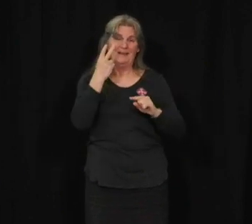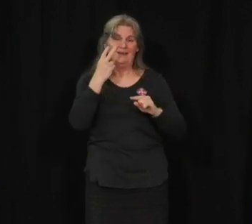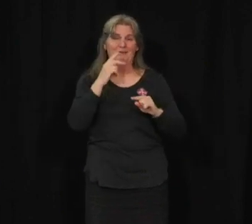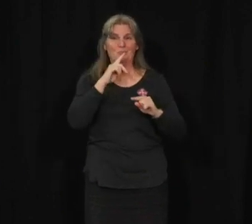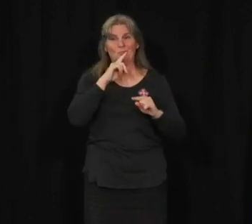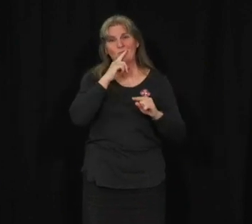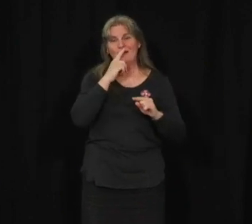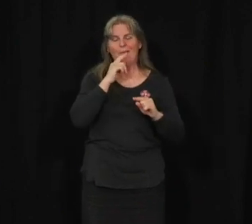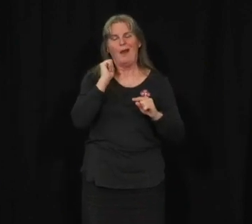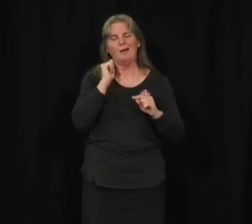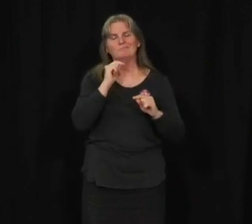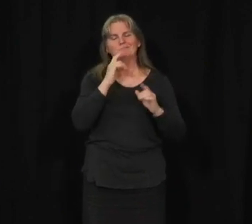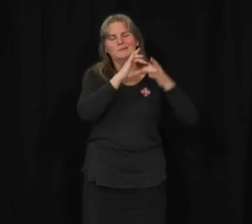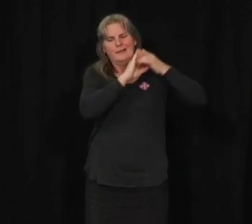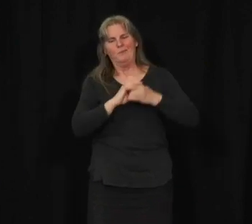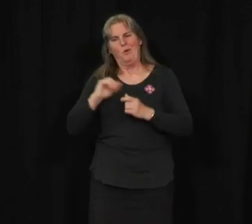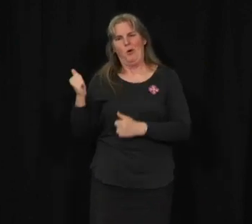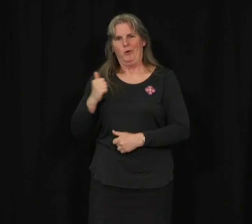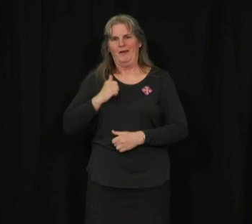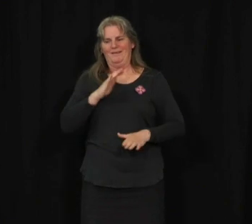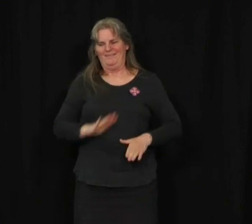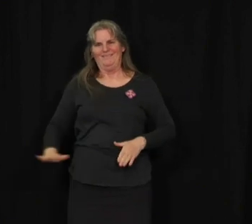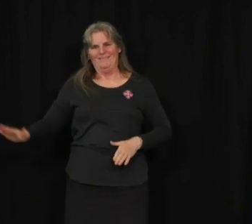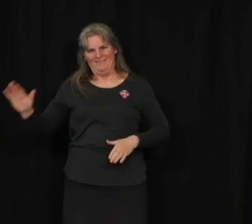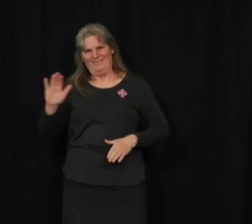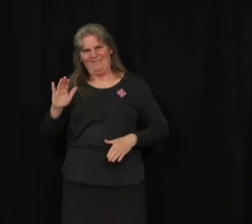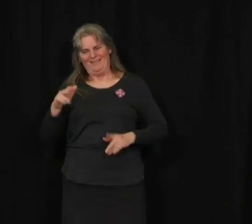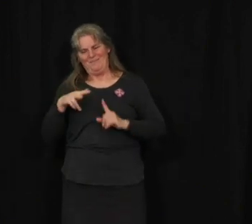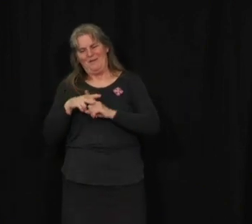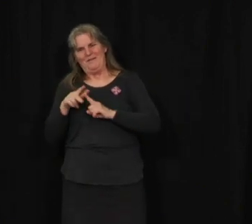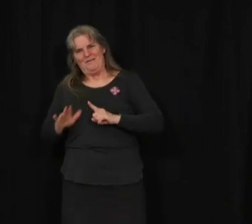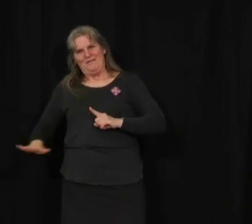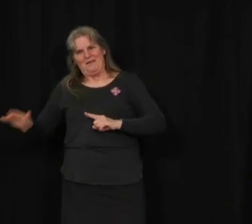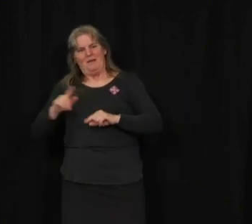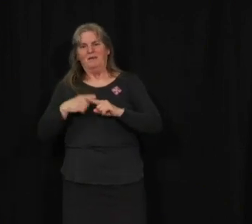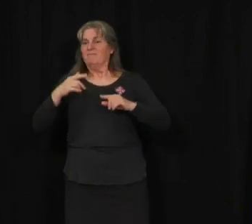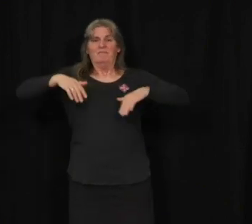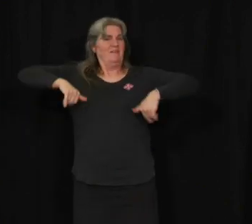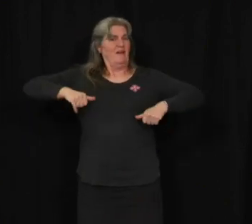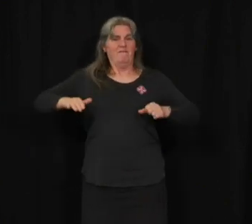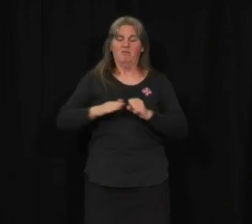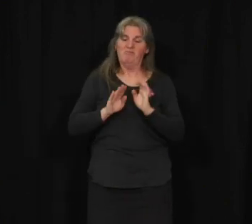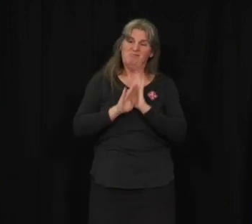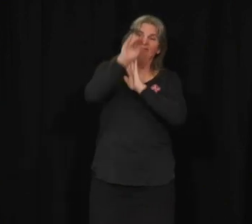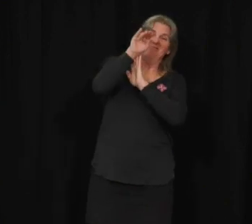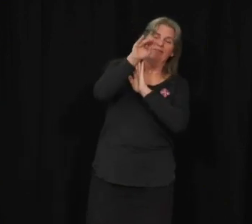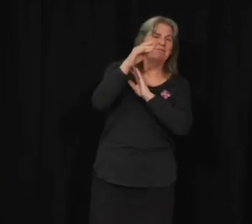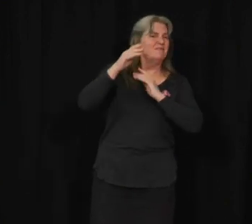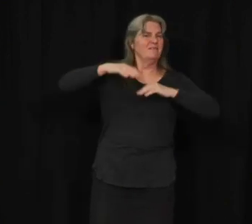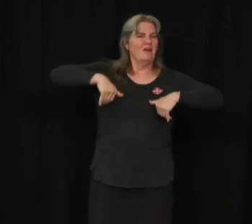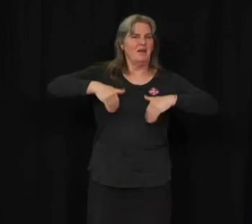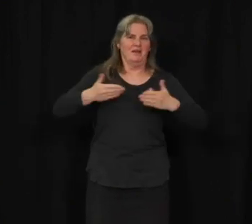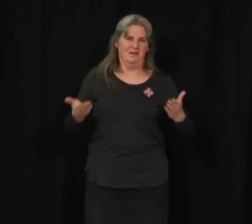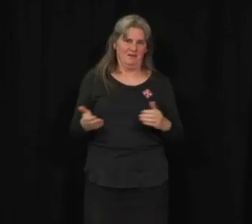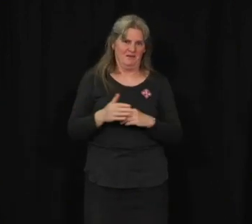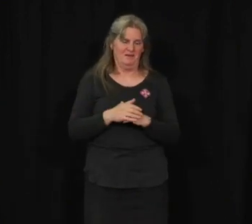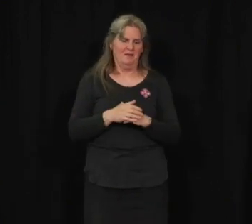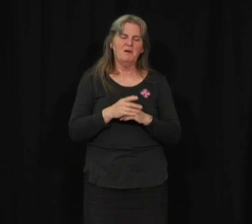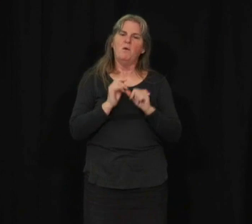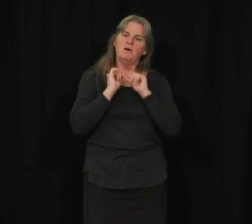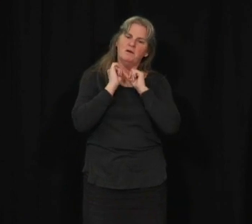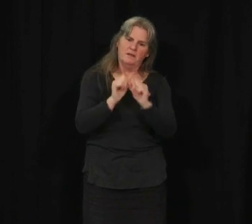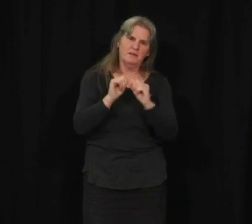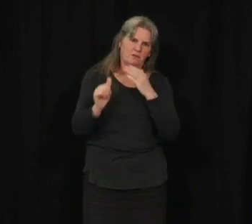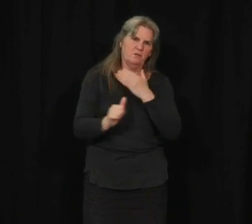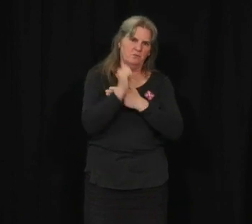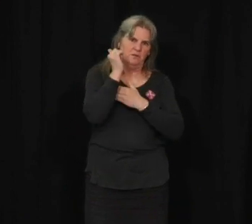more of a national conversation. We do anticipate that there's an ongoing risk. As long as there's COVID